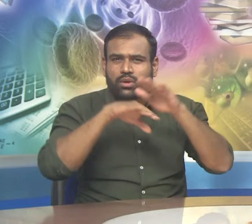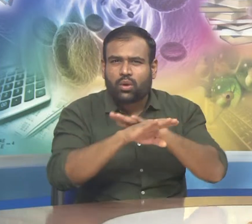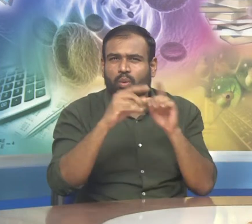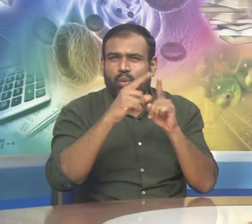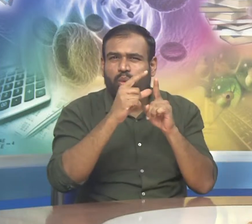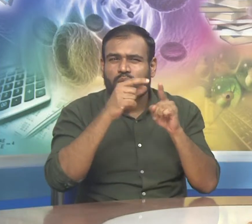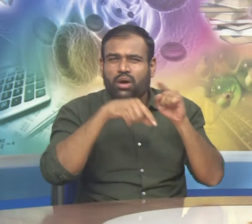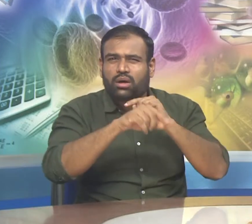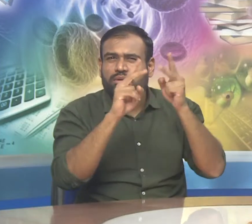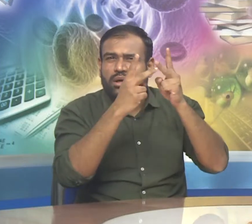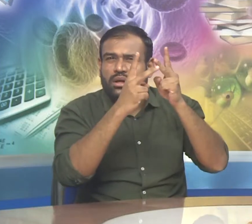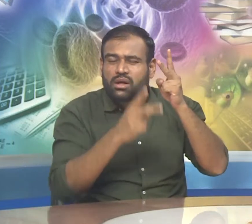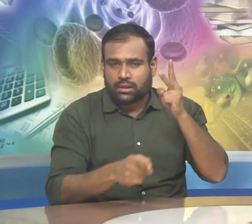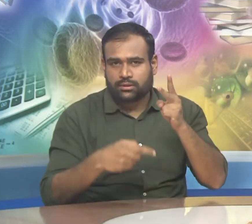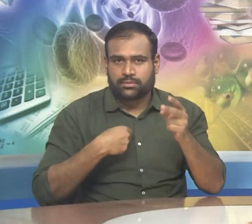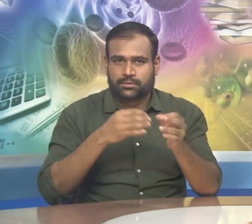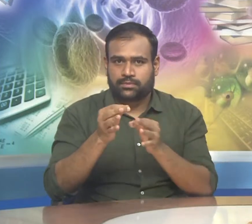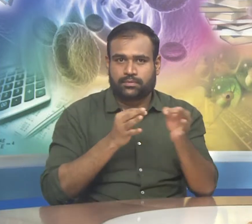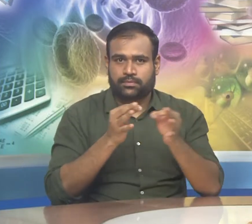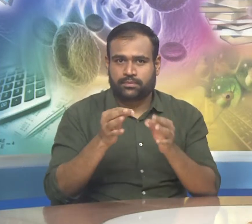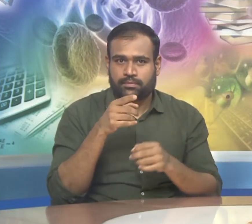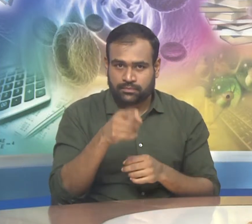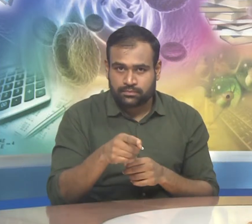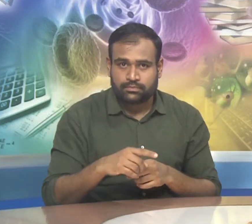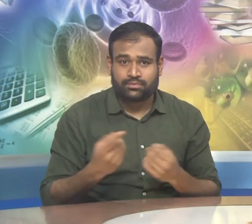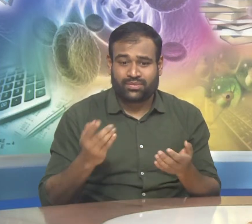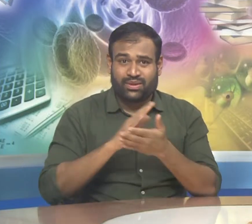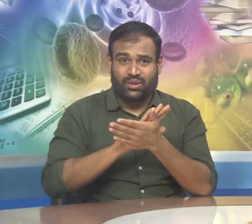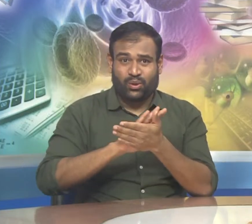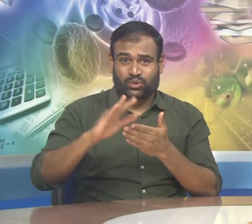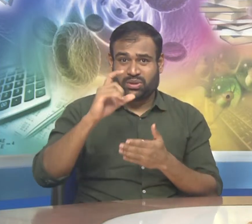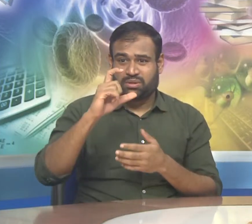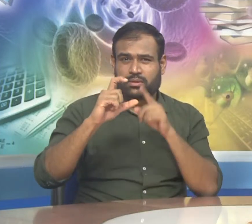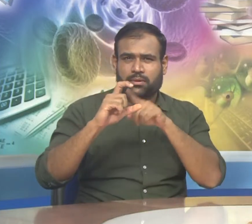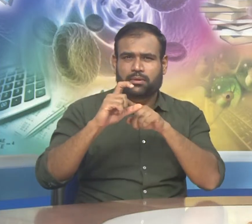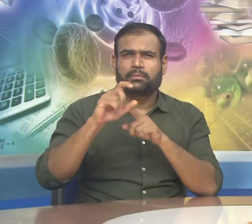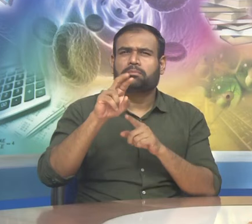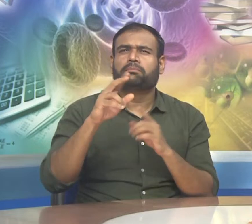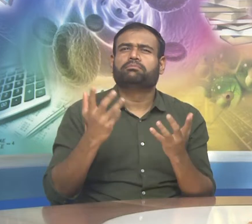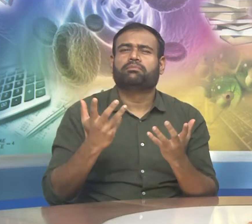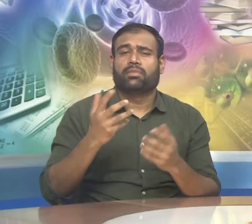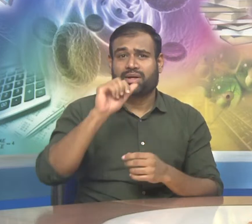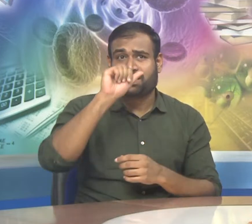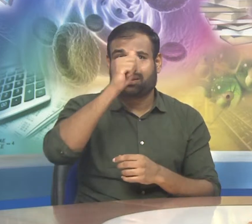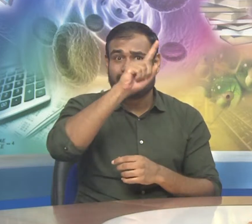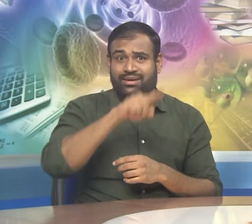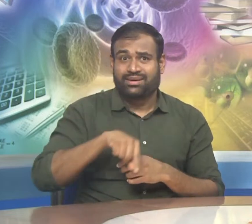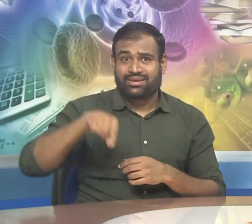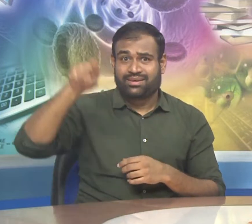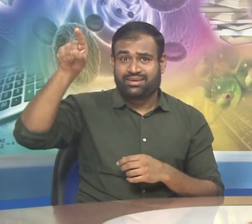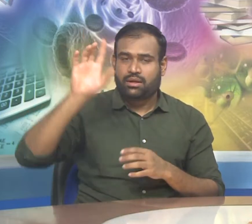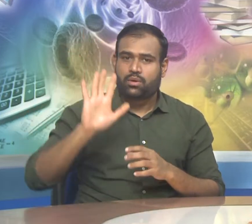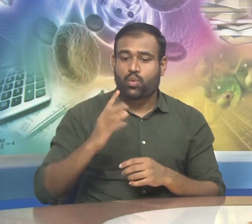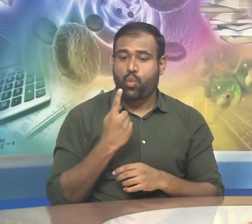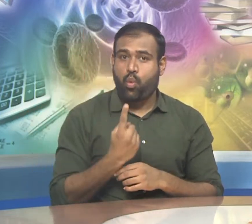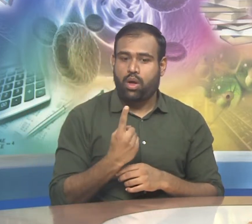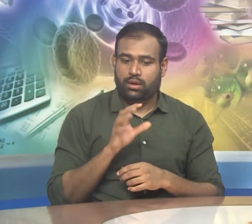We discussed about Supreme Court. Now let's discuss composition of the High Court.